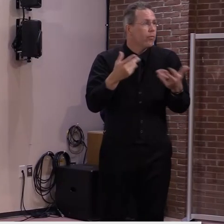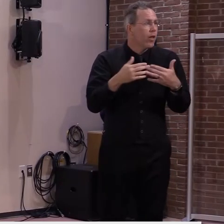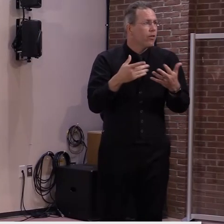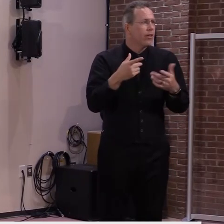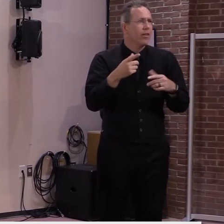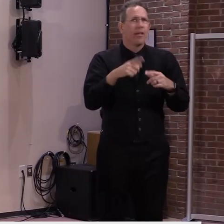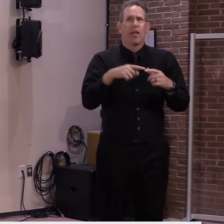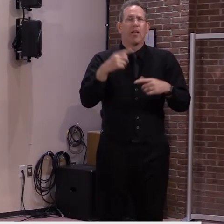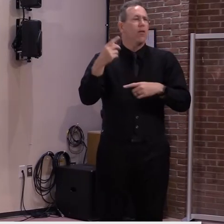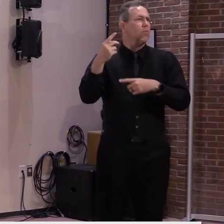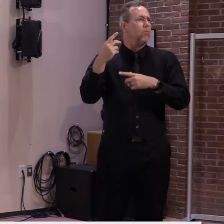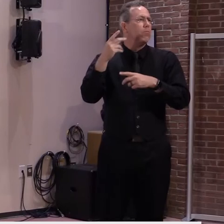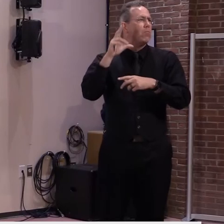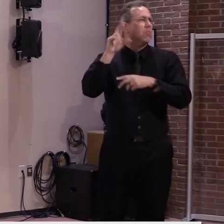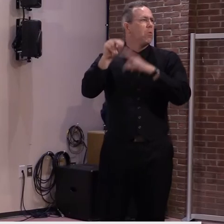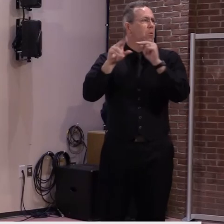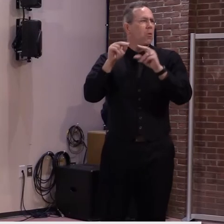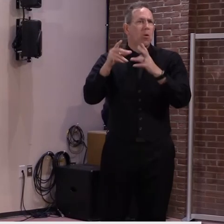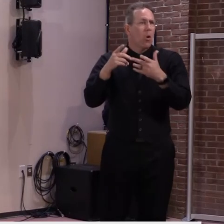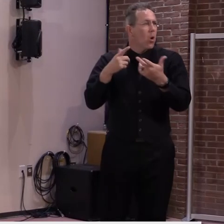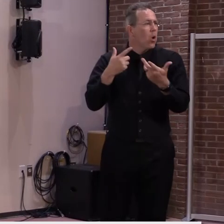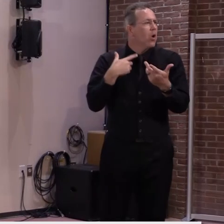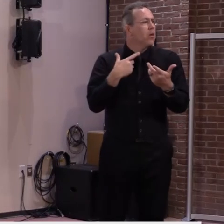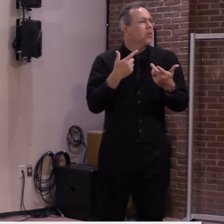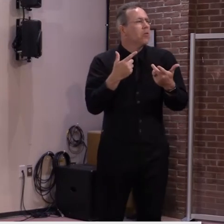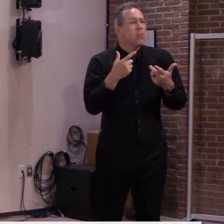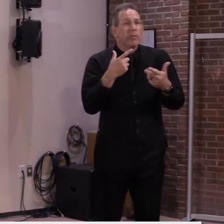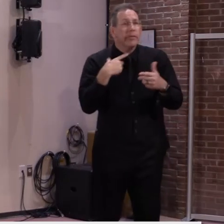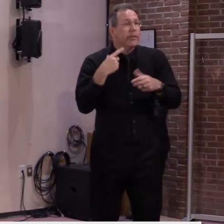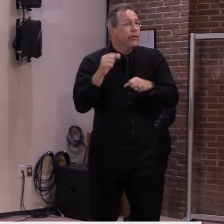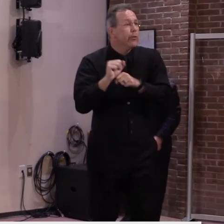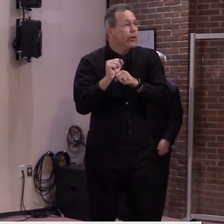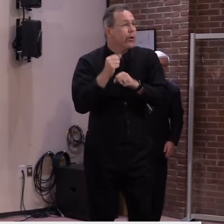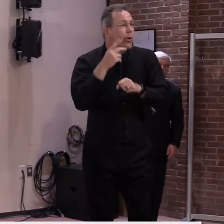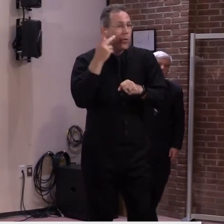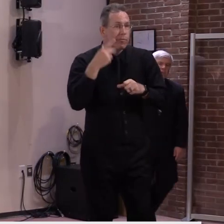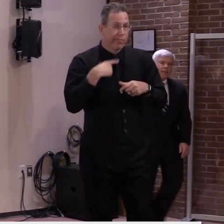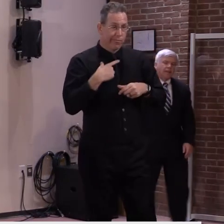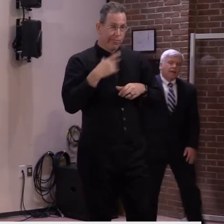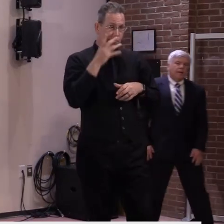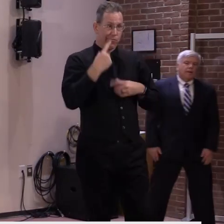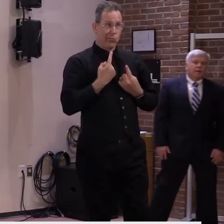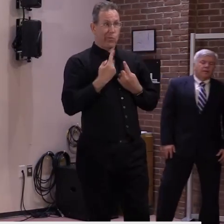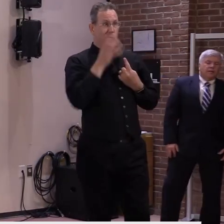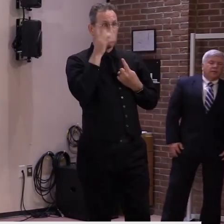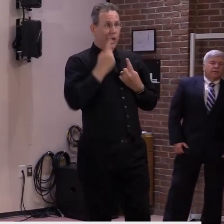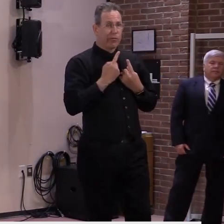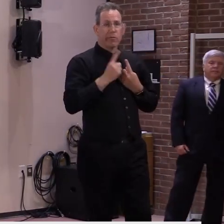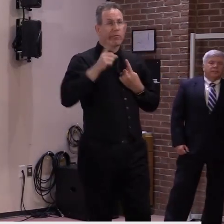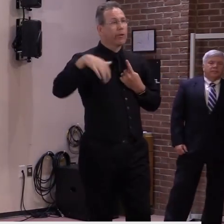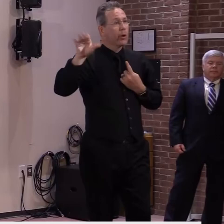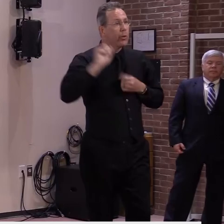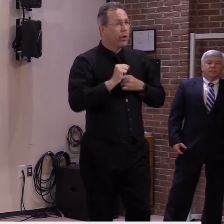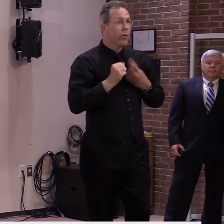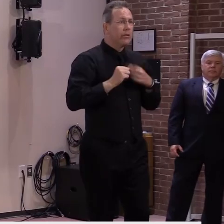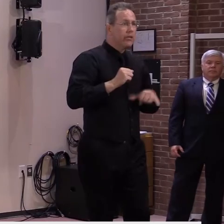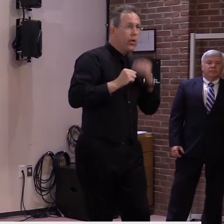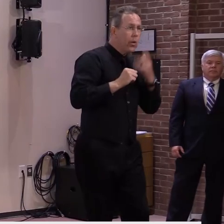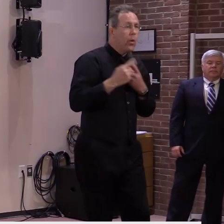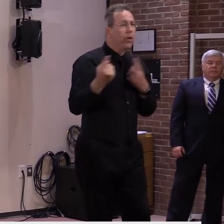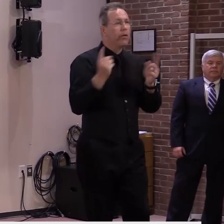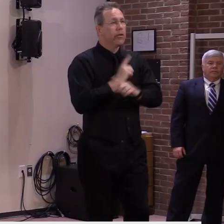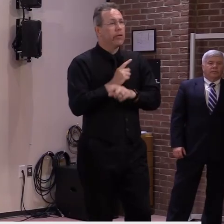COVID-19, whether there is an outbreak or if they do remote learning, either